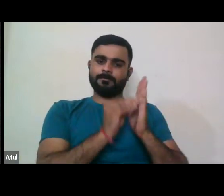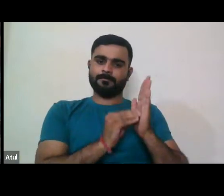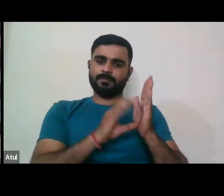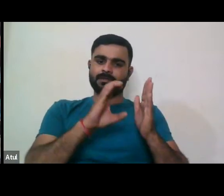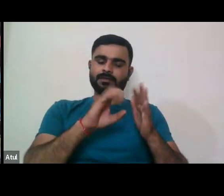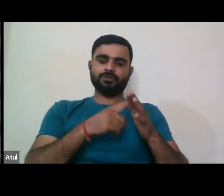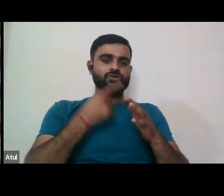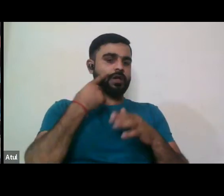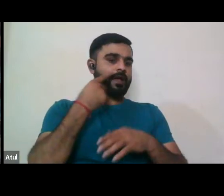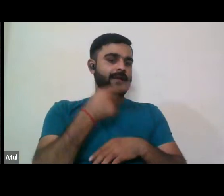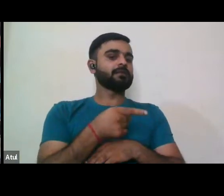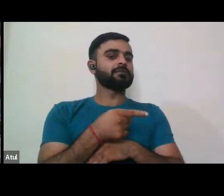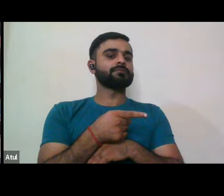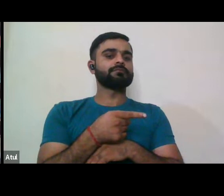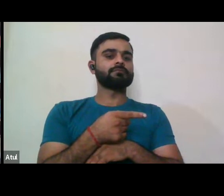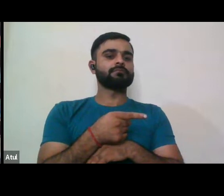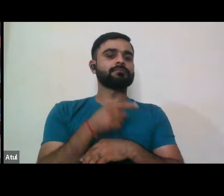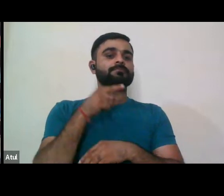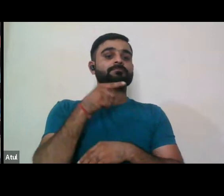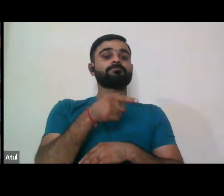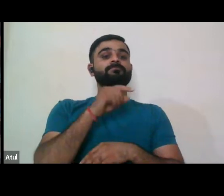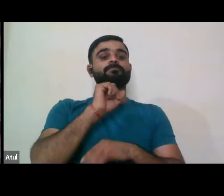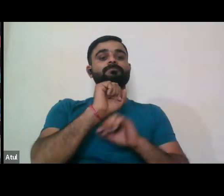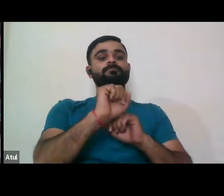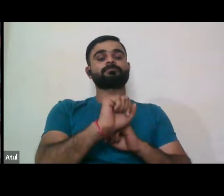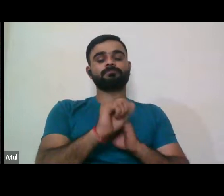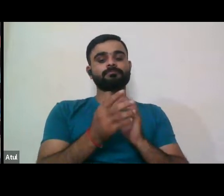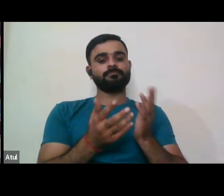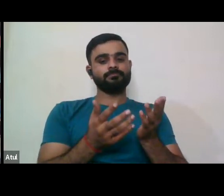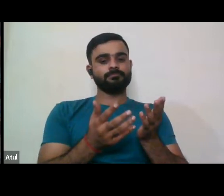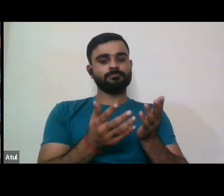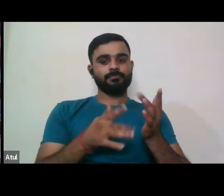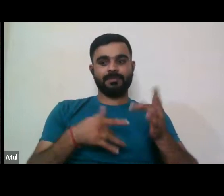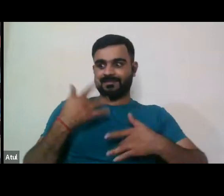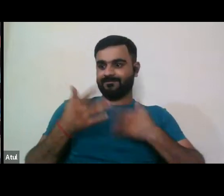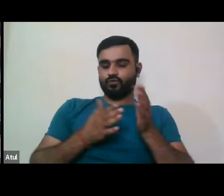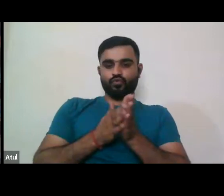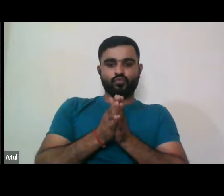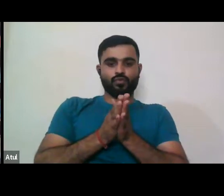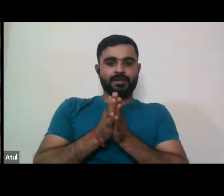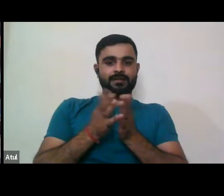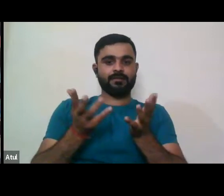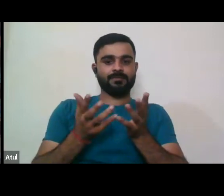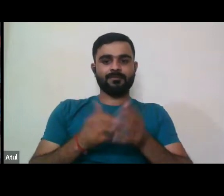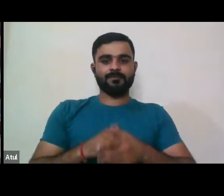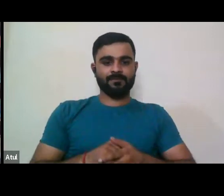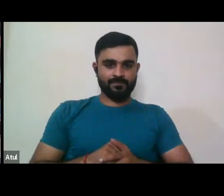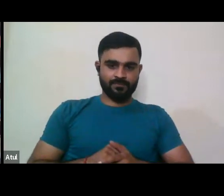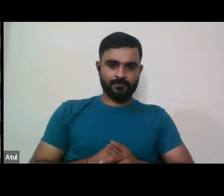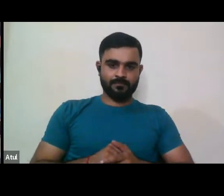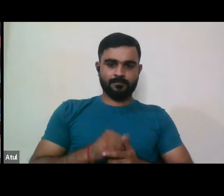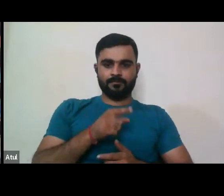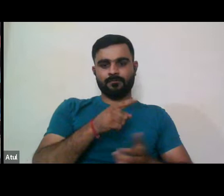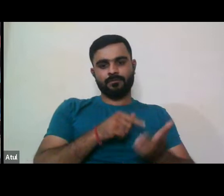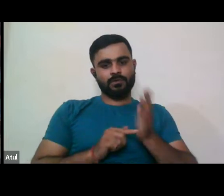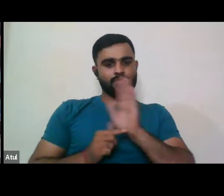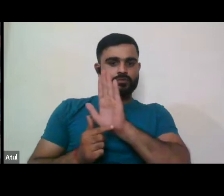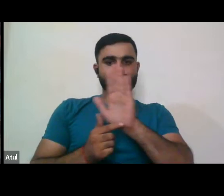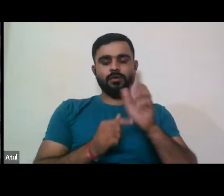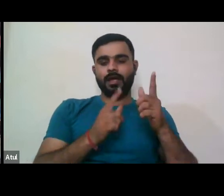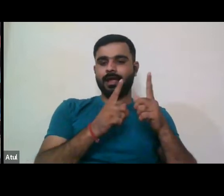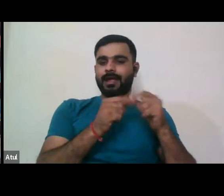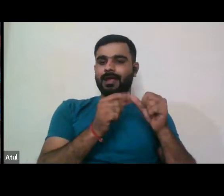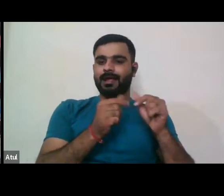CJI, and what their interests are. In the sense, you showcase through data